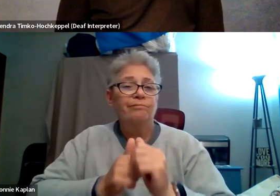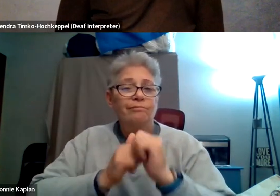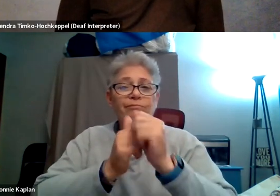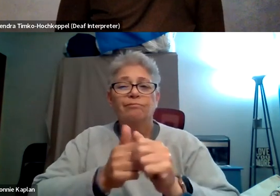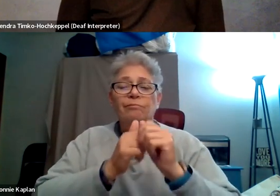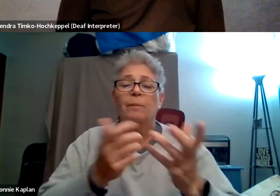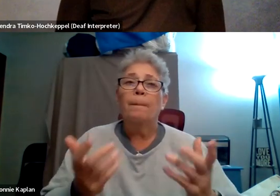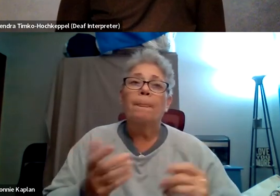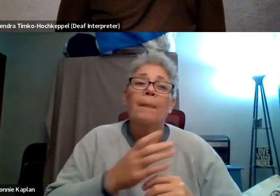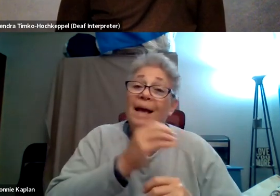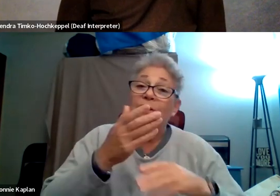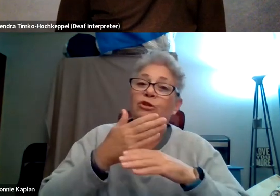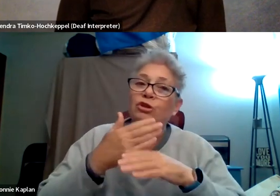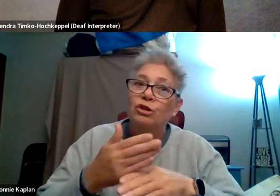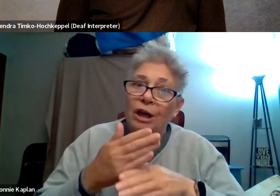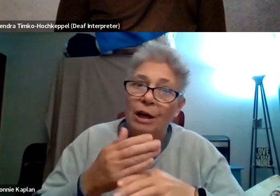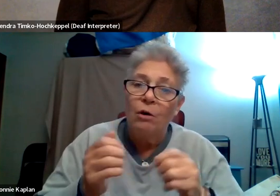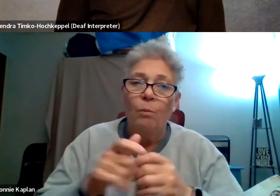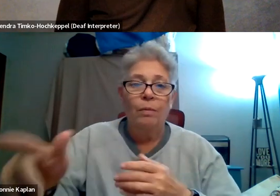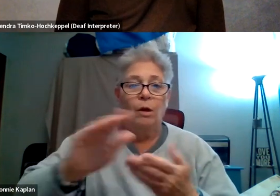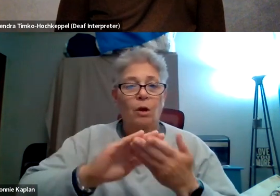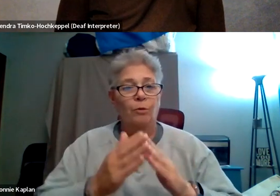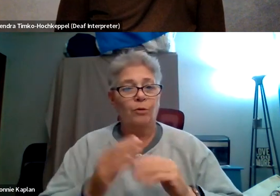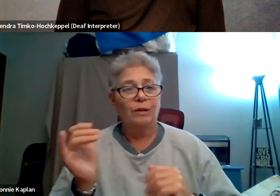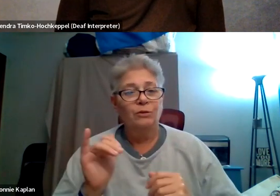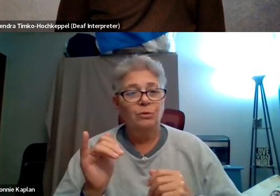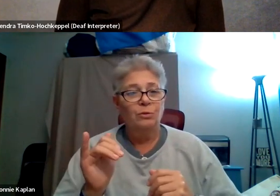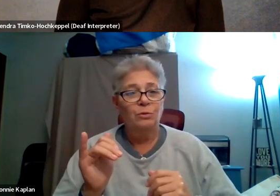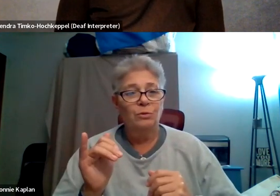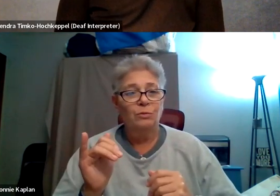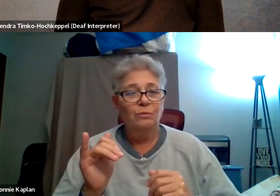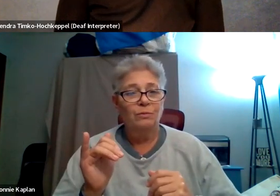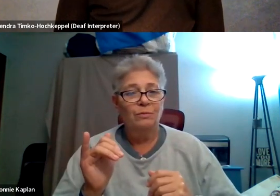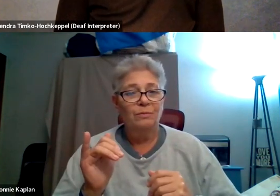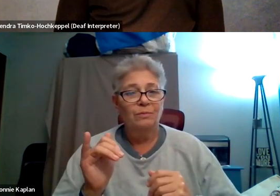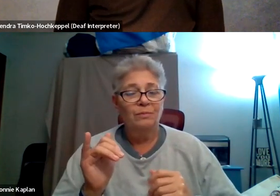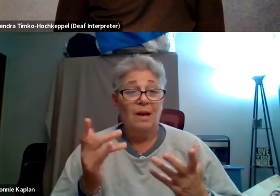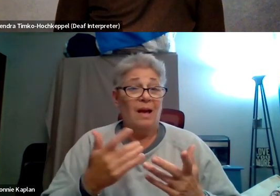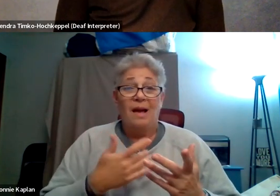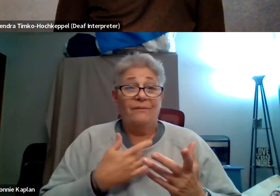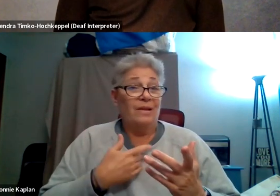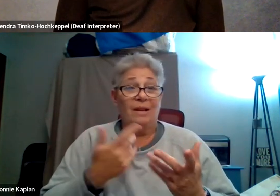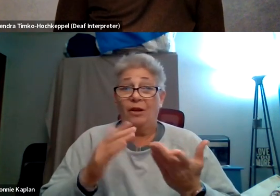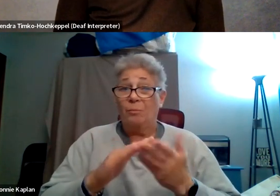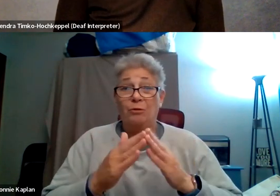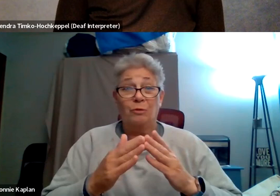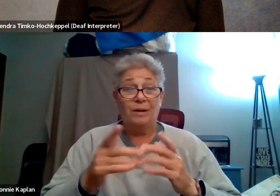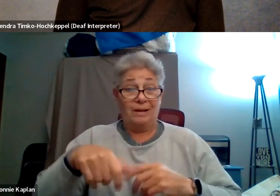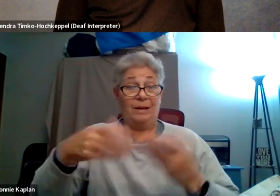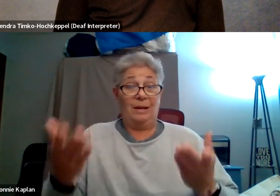and we have to stay on top of these changes and share with the community as well. I feel like